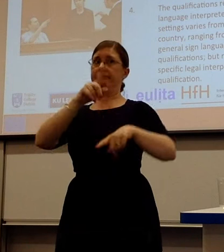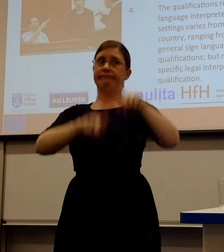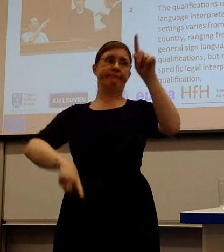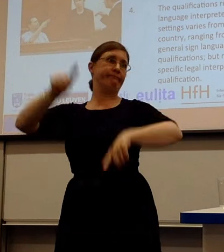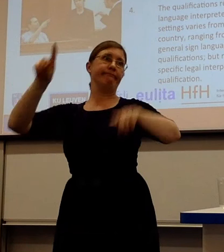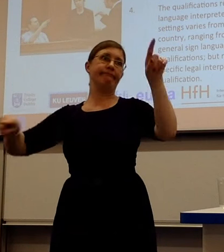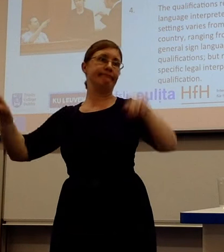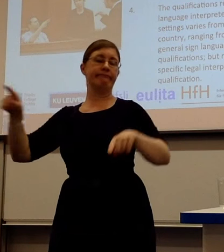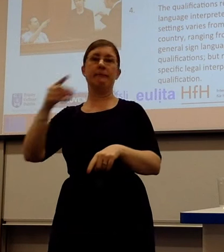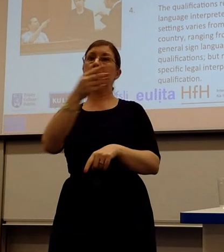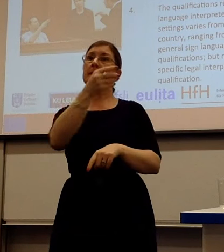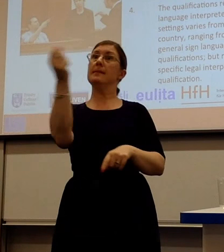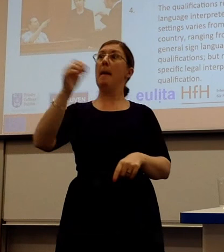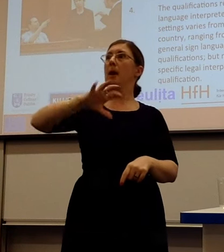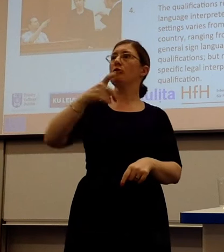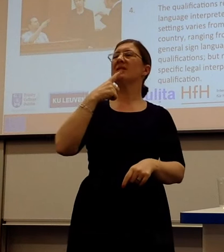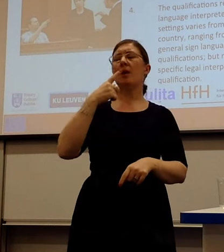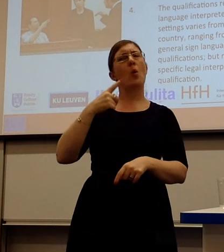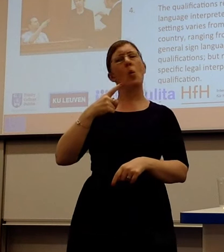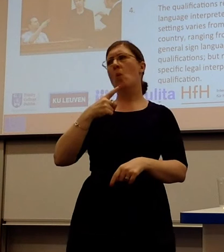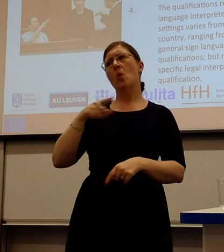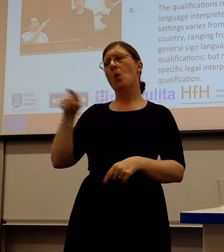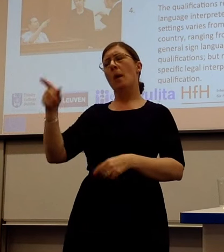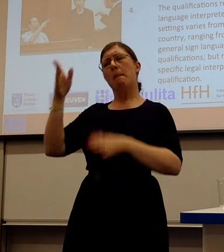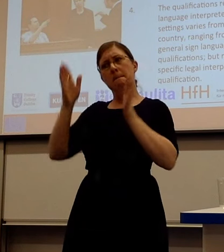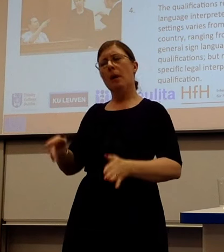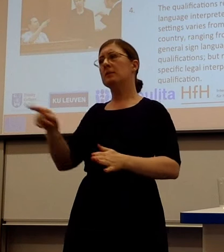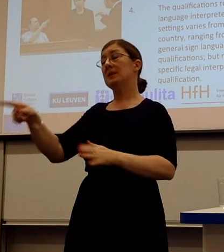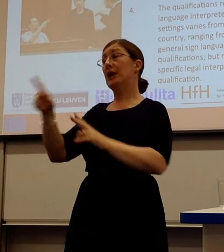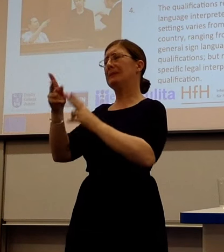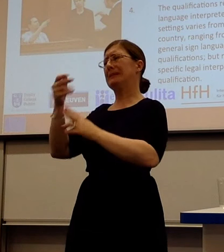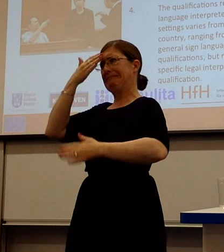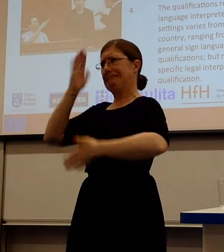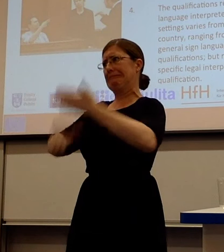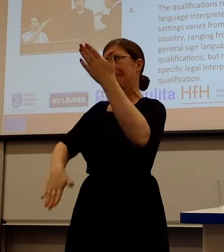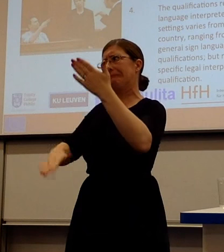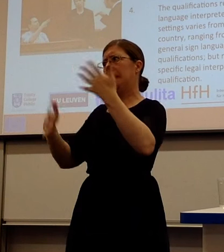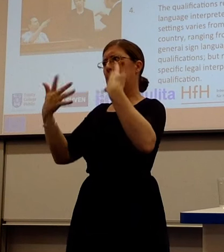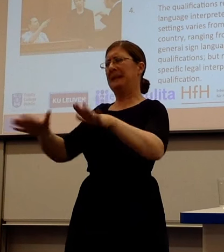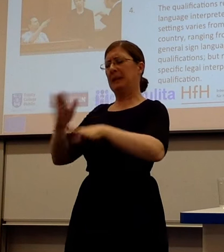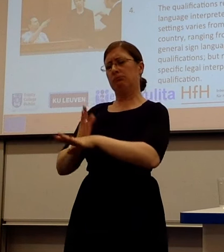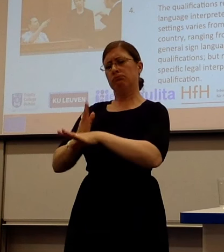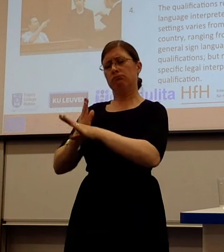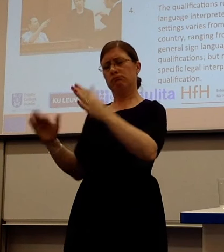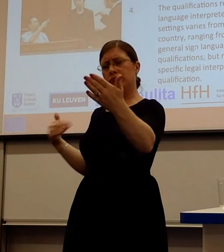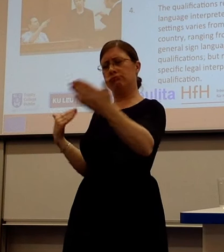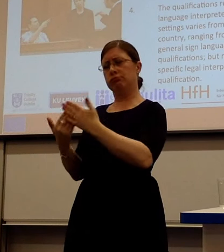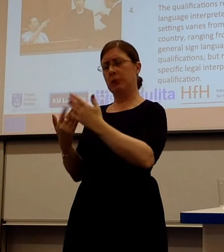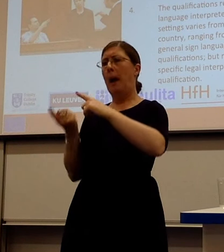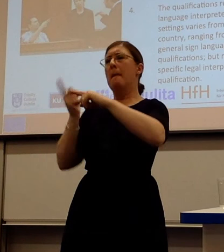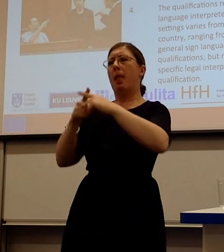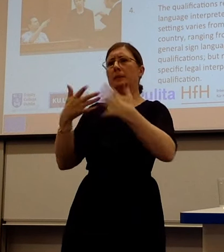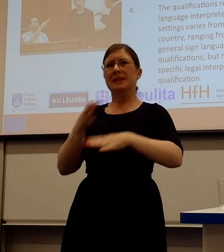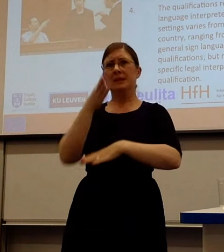We asked about what qualifications interpreters needed, and these varied hugely. Some countries said interpreters must be experienced, they must have worked for a